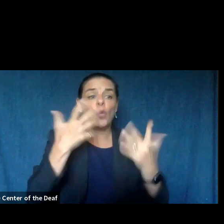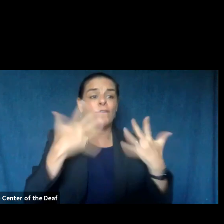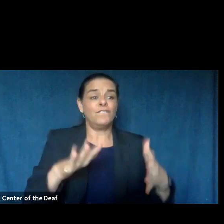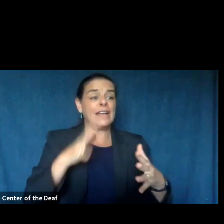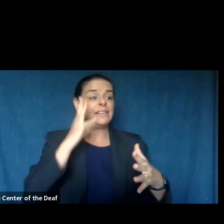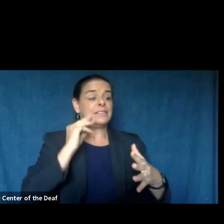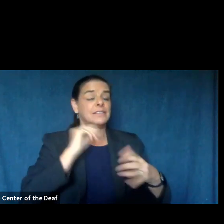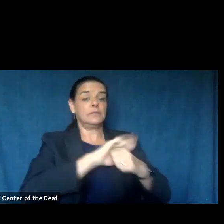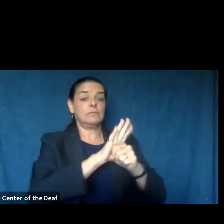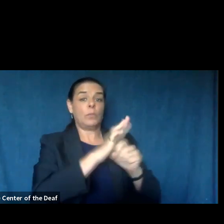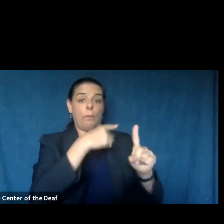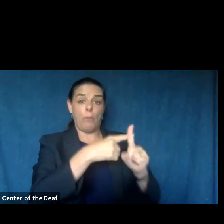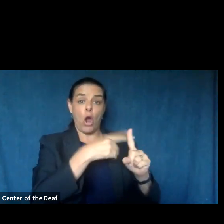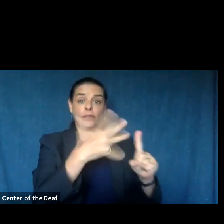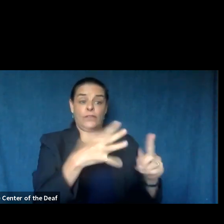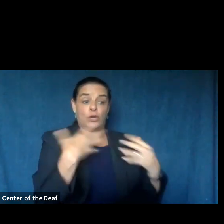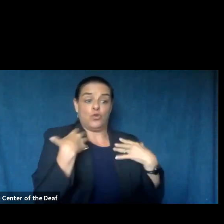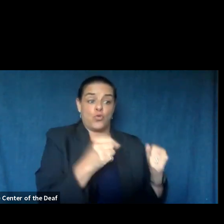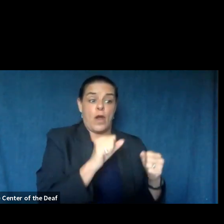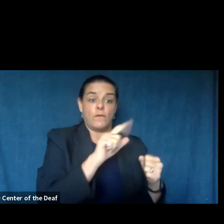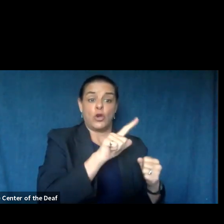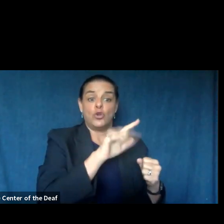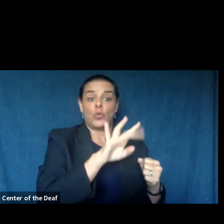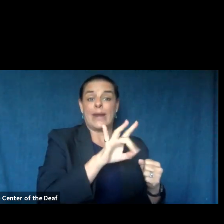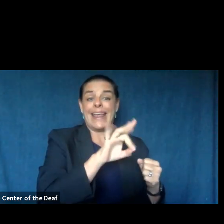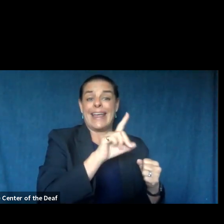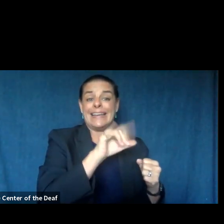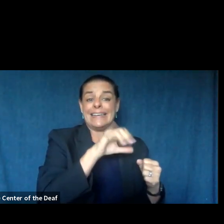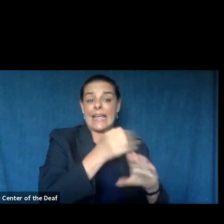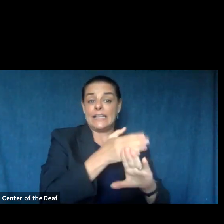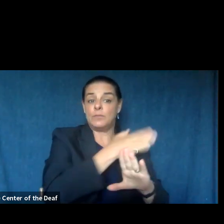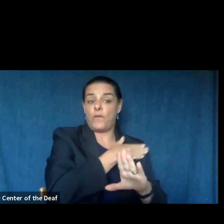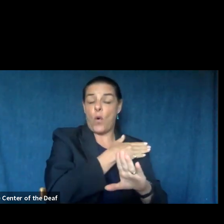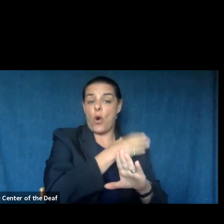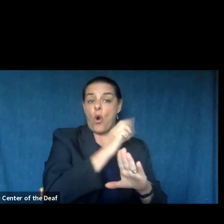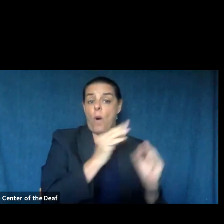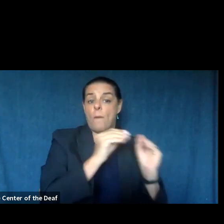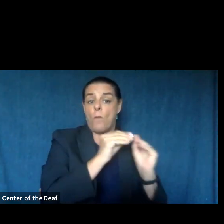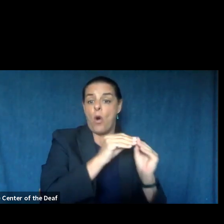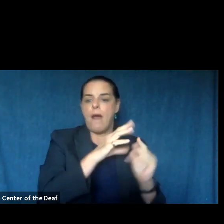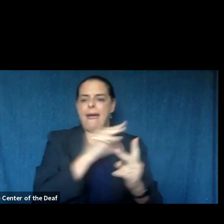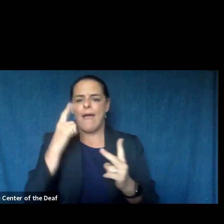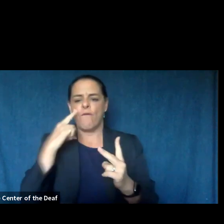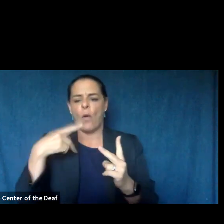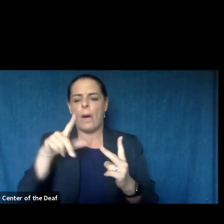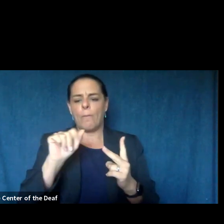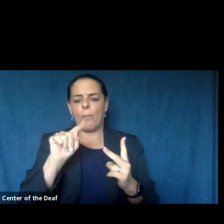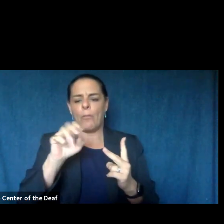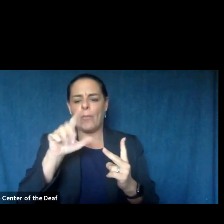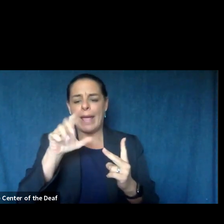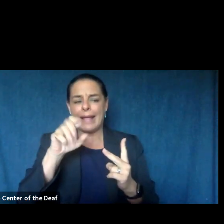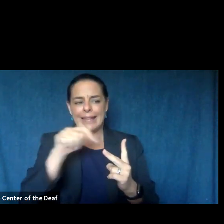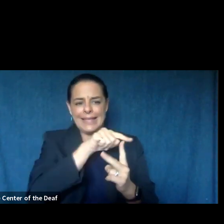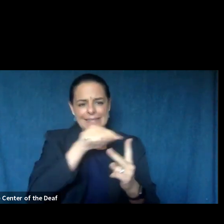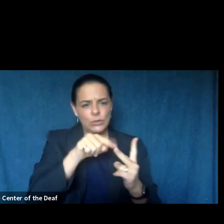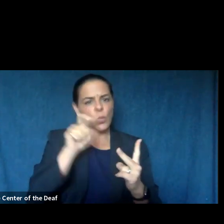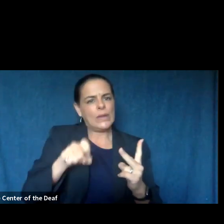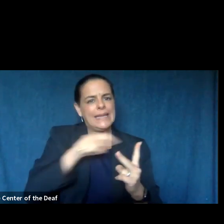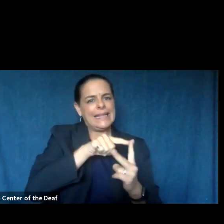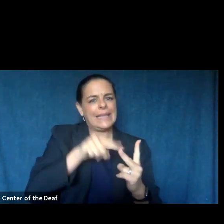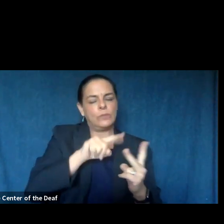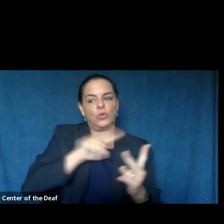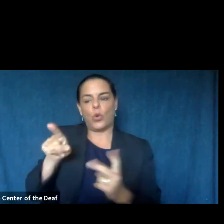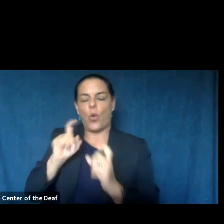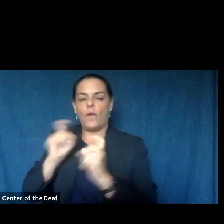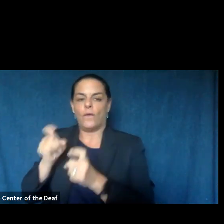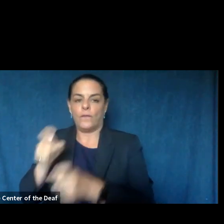positive and have recovered for 28 plus days, and for platelets. And both of those can be donated on a more frequent